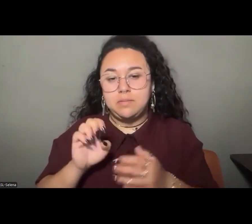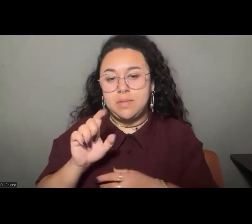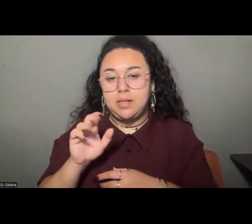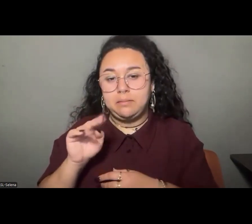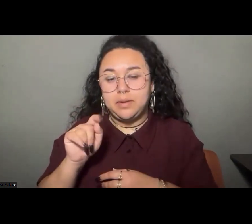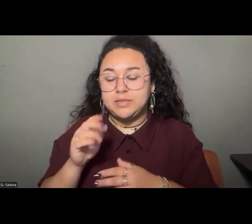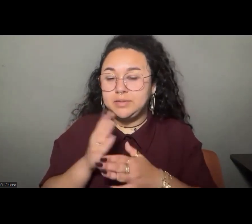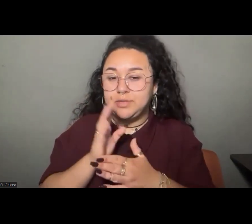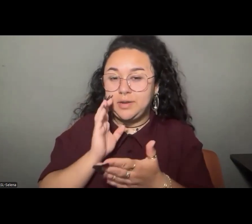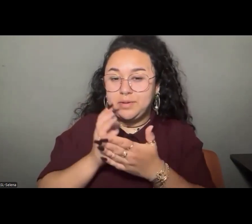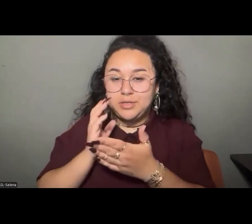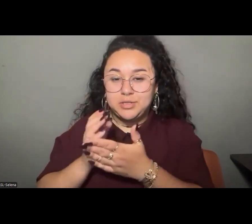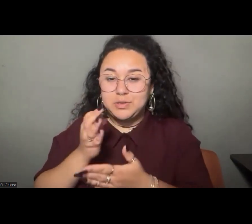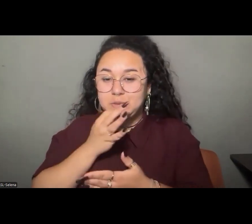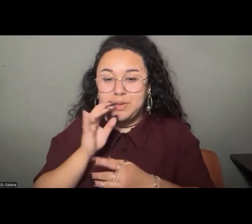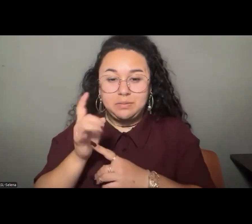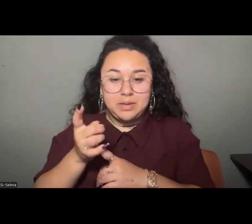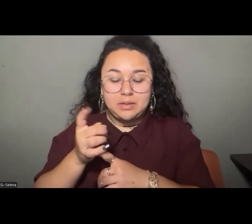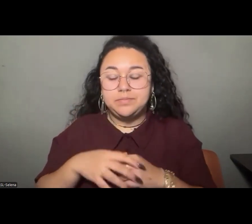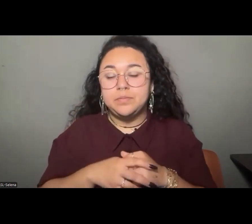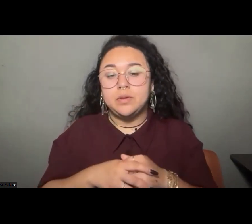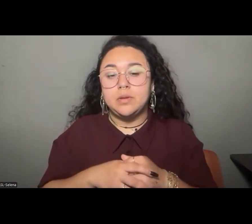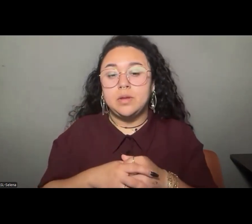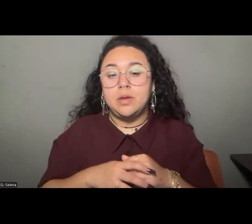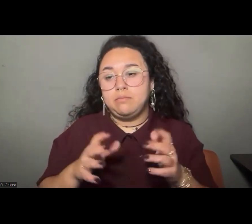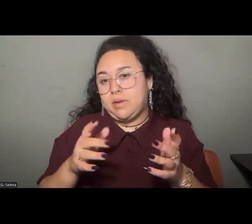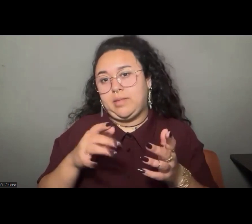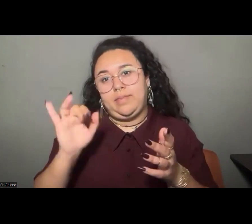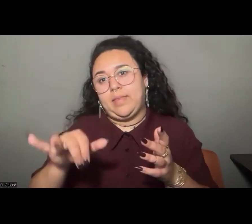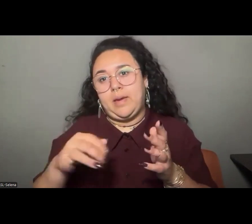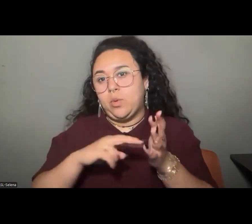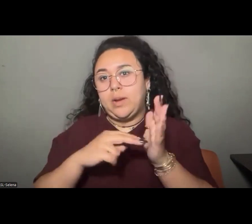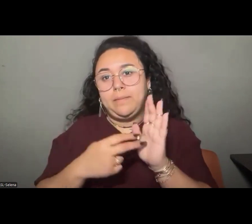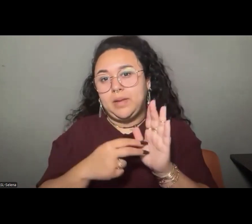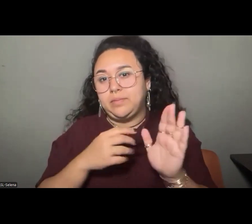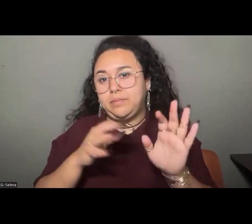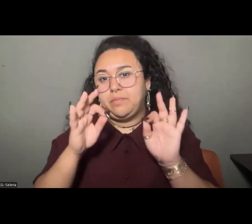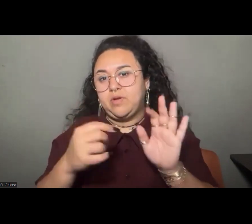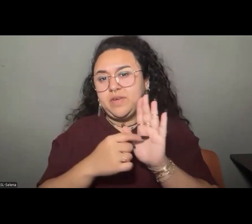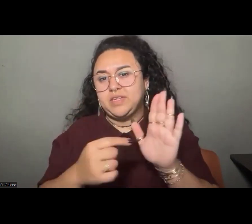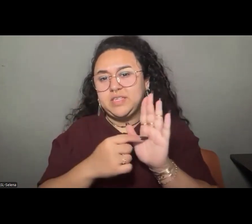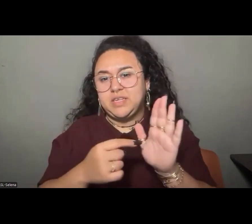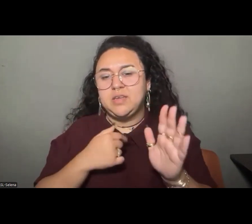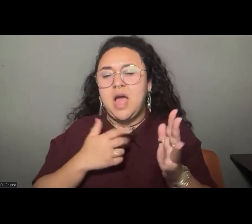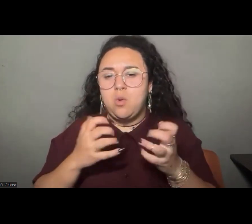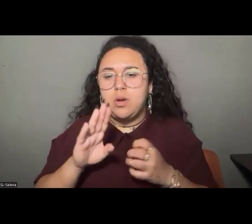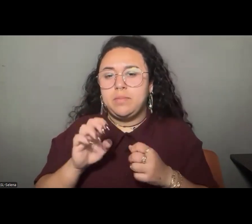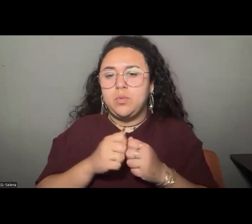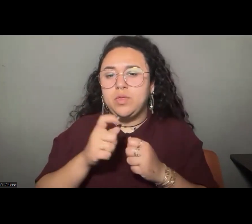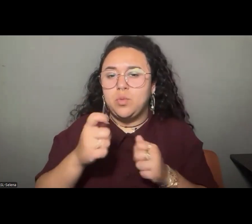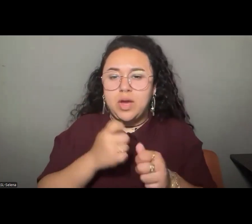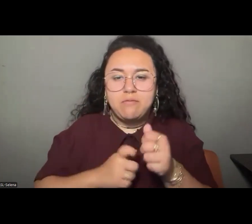want to get to is like, this is a perfect example. I had it all planned out. And, I want to be with you everywhere was so well organized. It's a crew